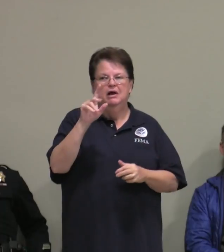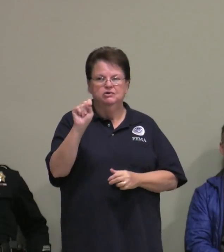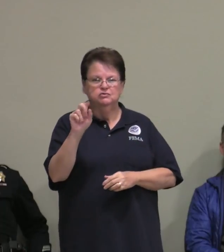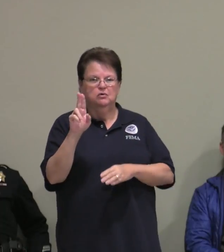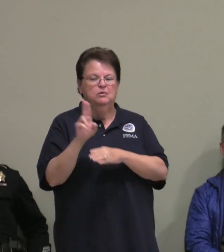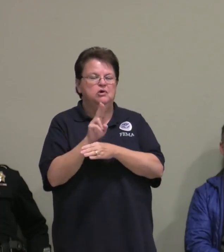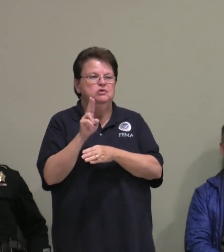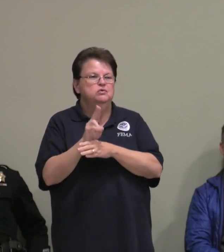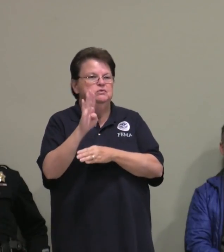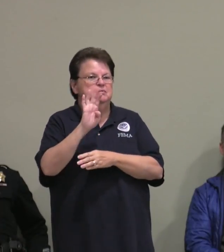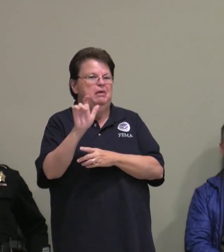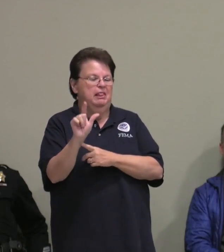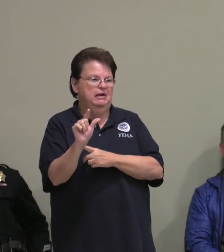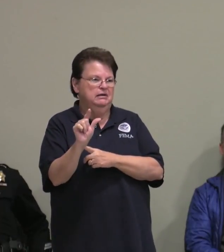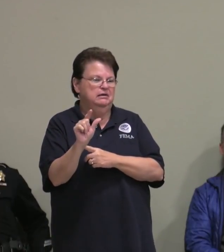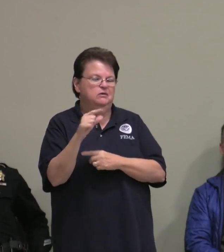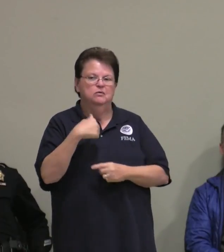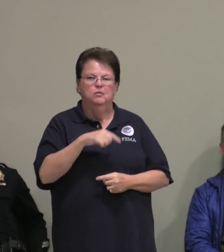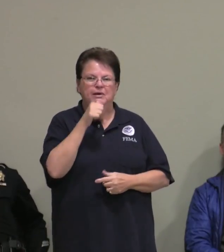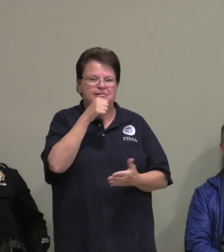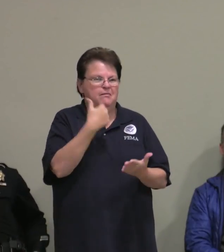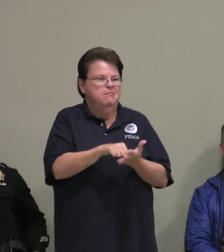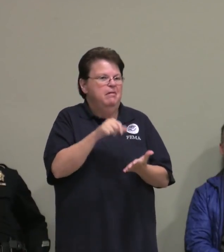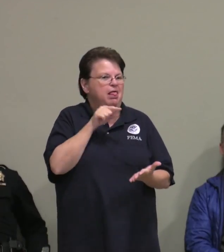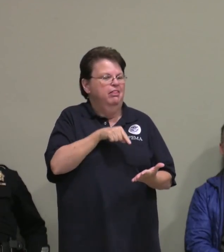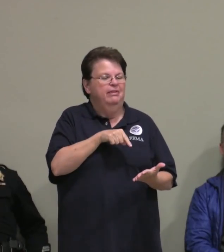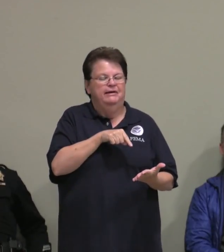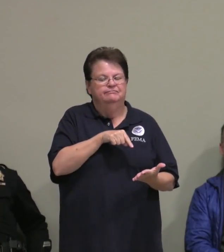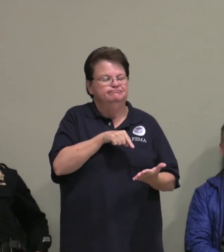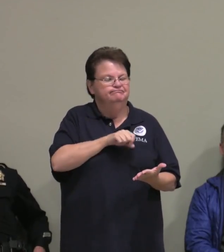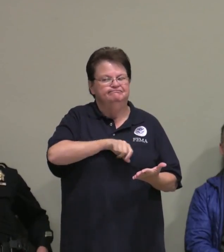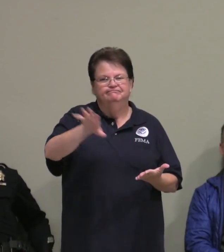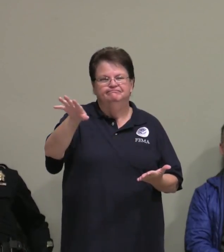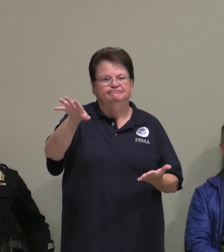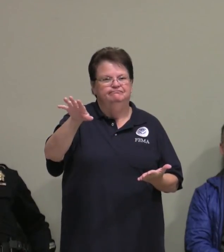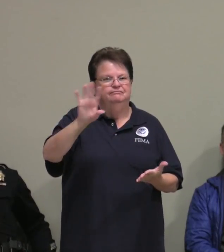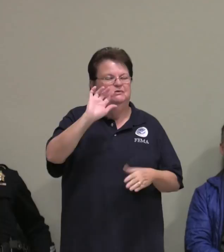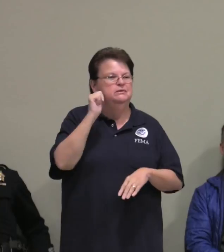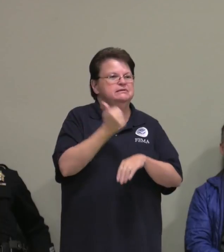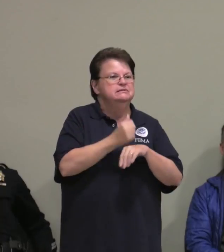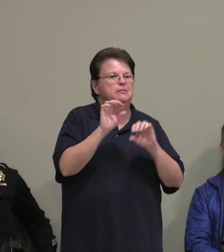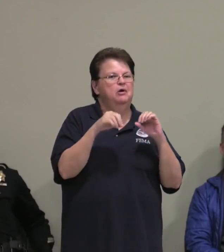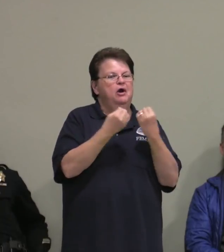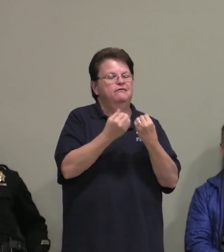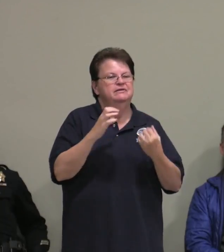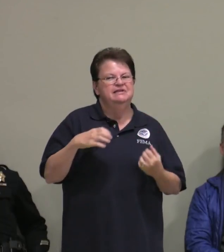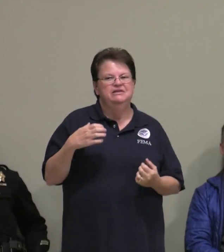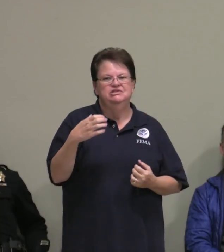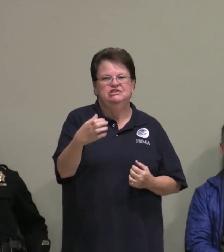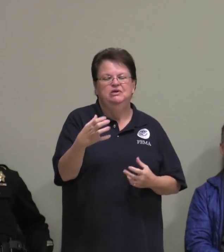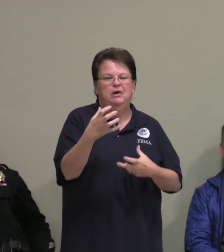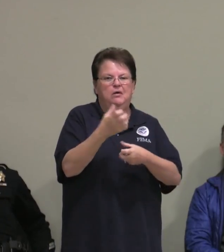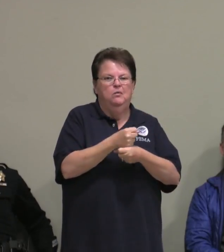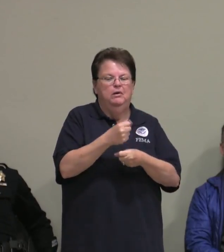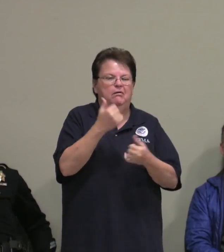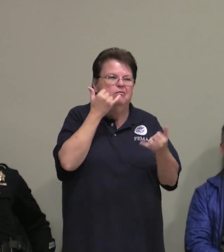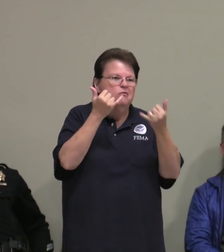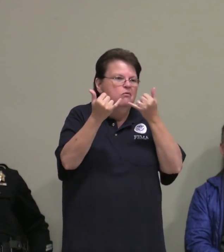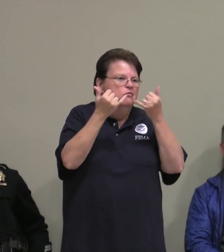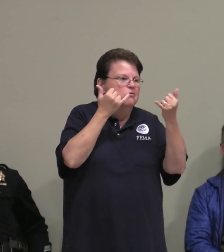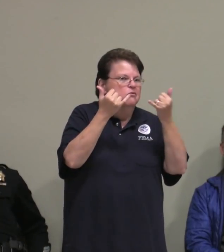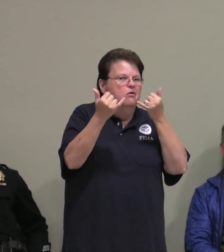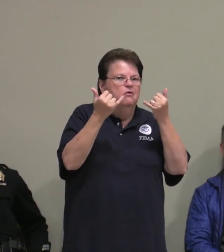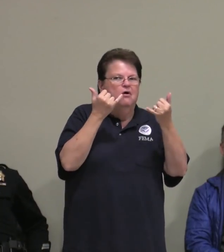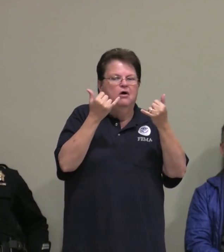We got, we didn't mail that out. We set up our offices in Chico and we got numerous calls